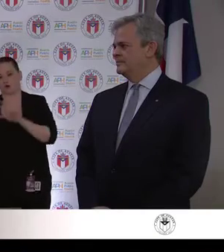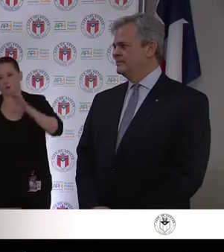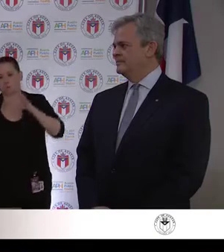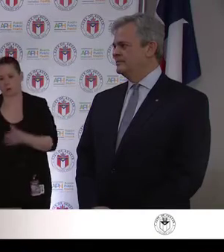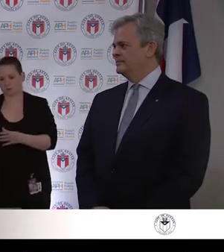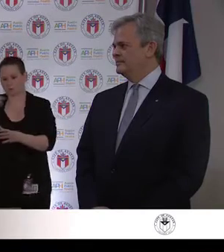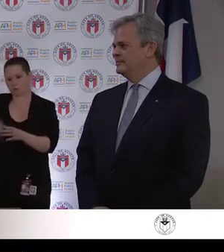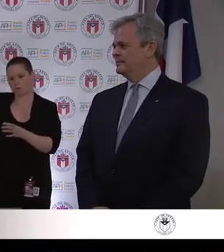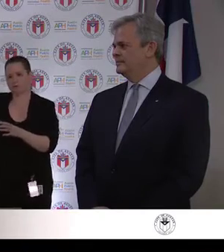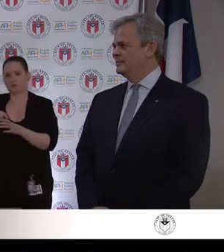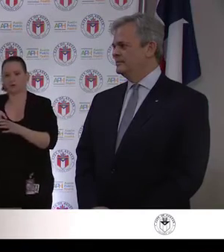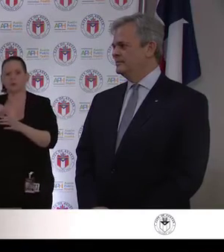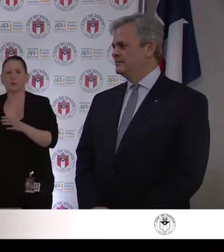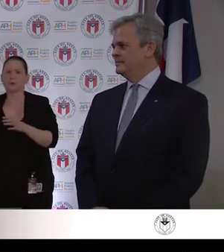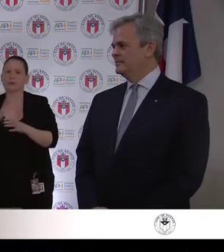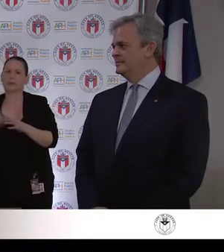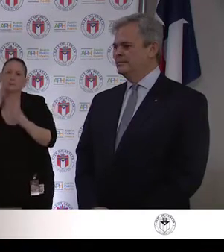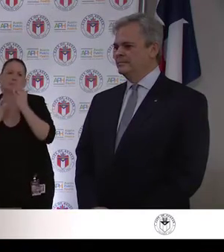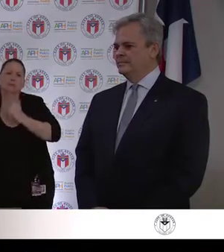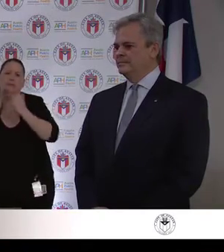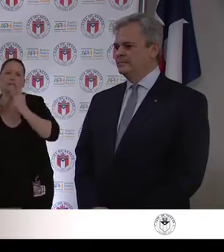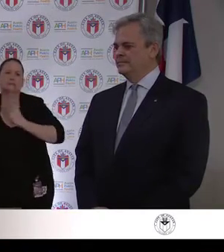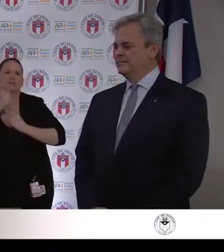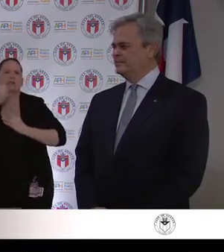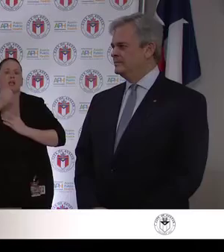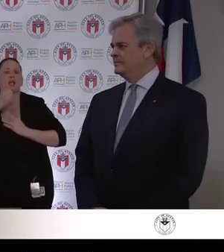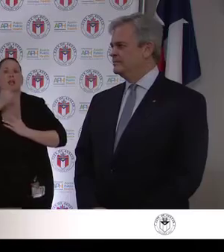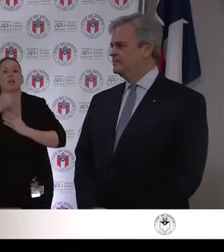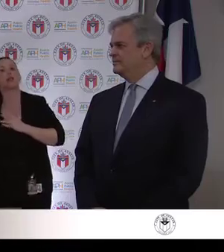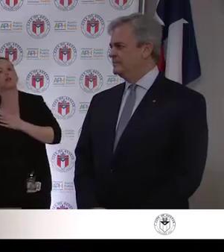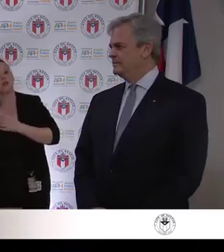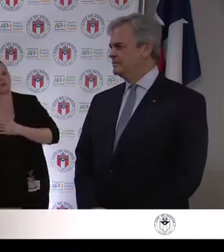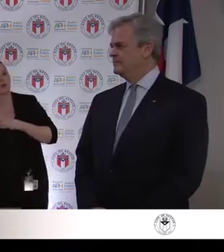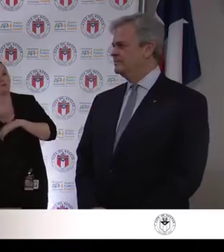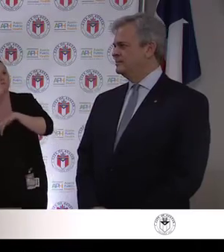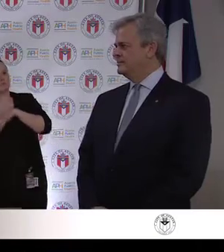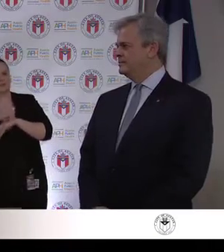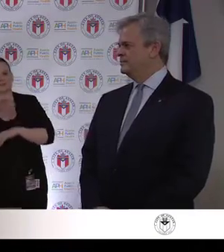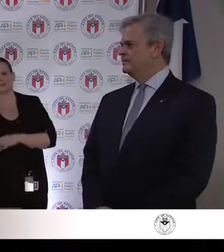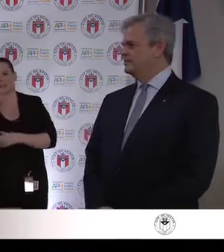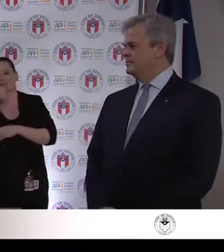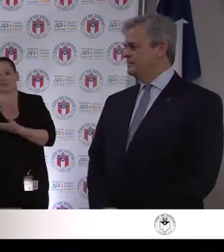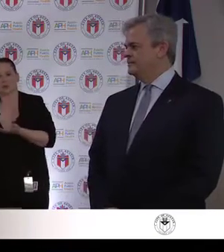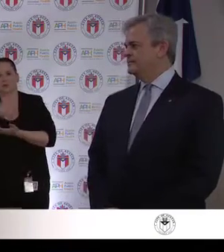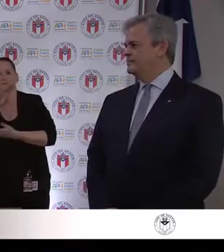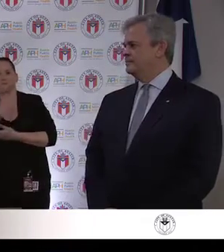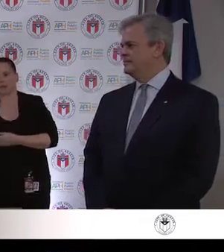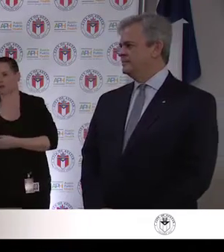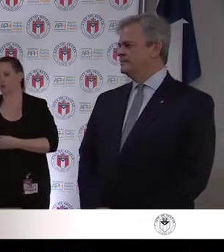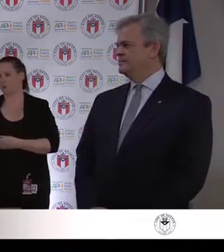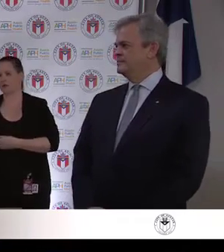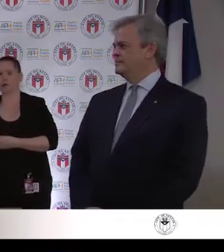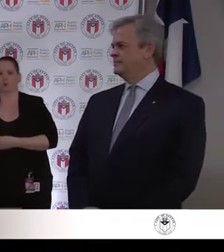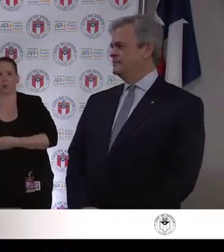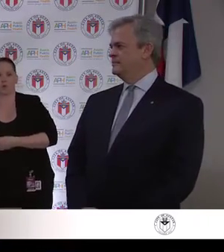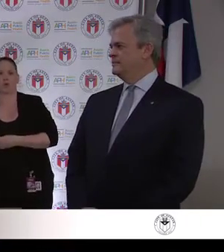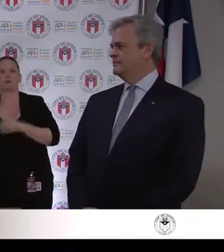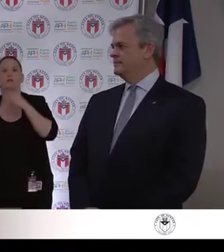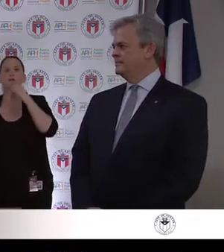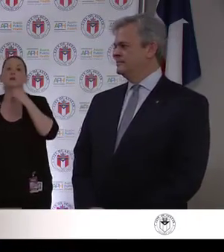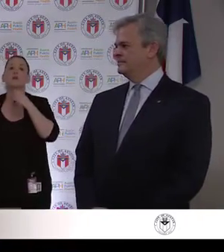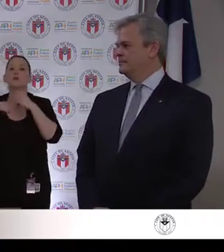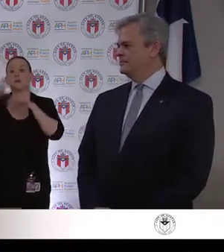at such thin margins. That's why we instituted the 10,000 by 2021, looking for individuals who were